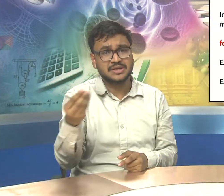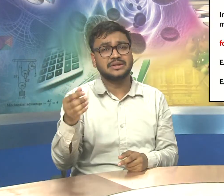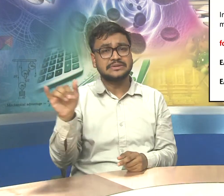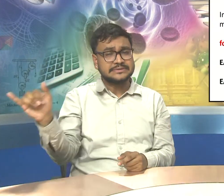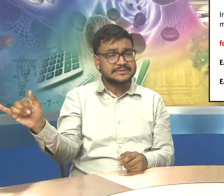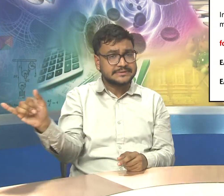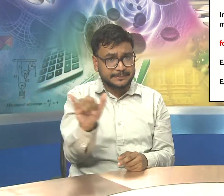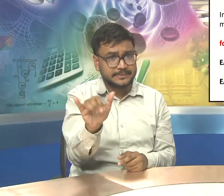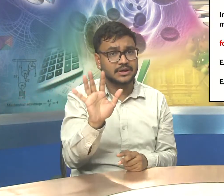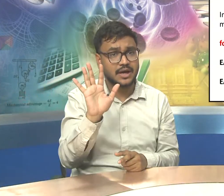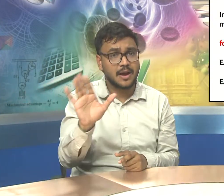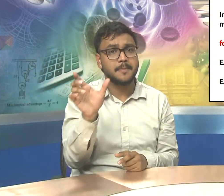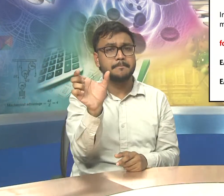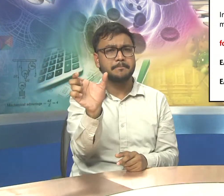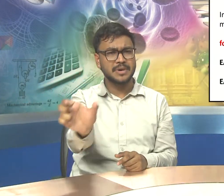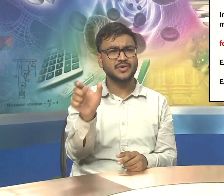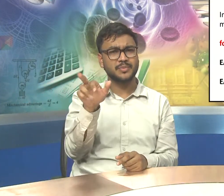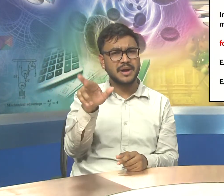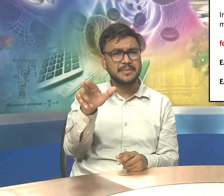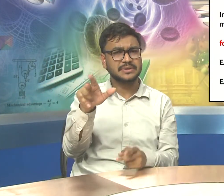In other sign languages,